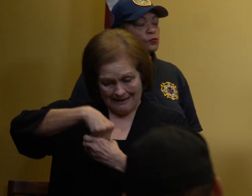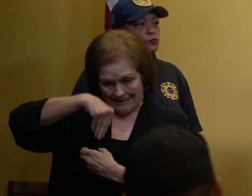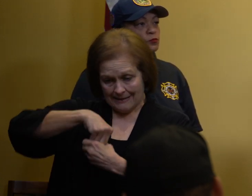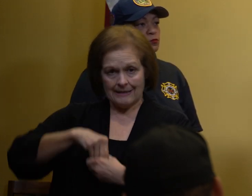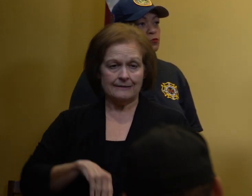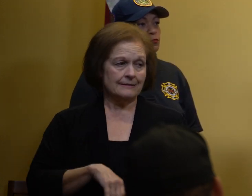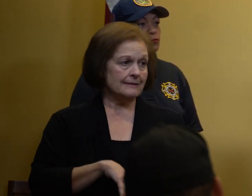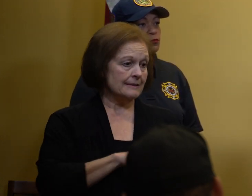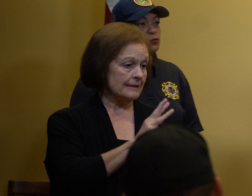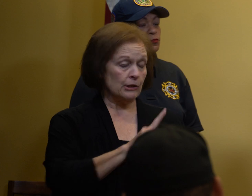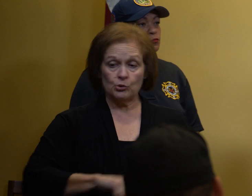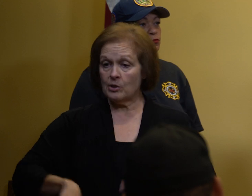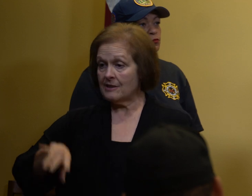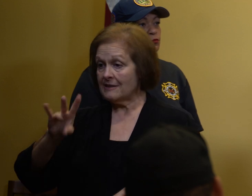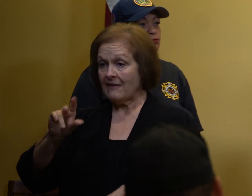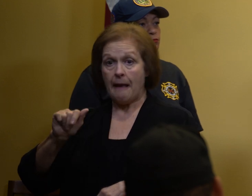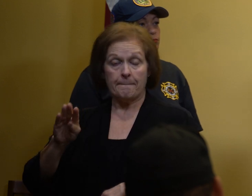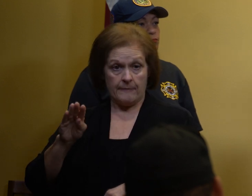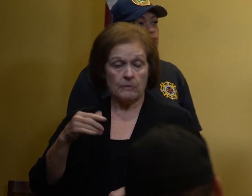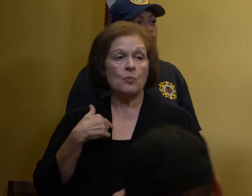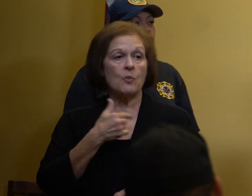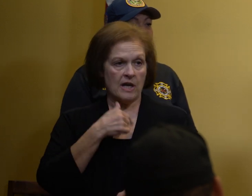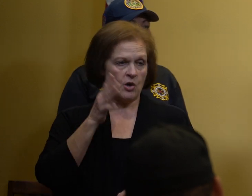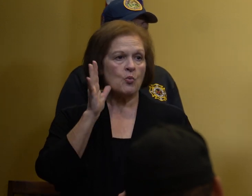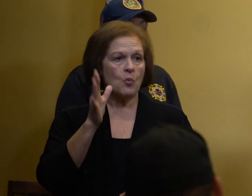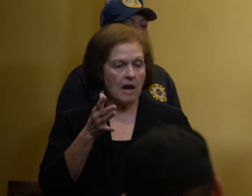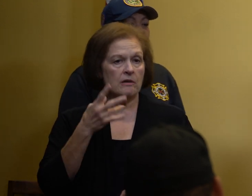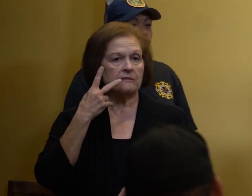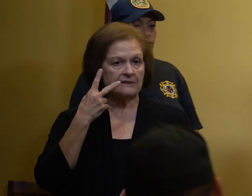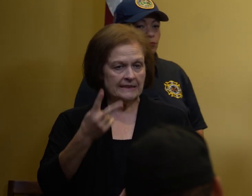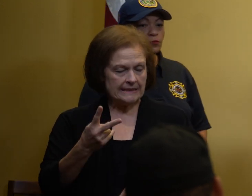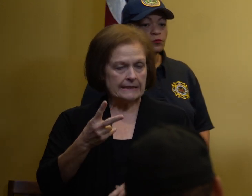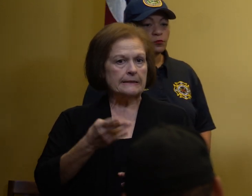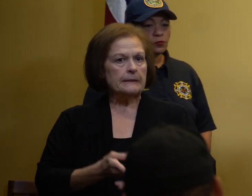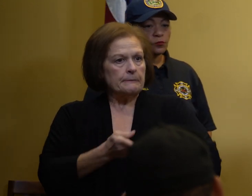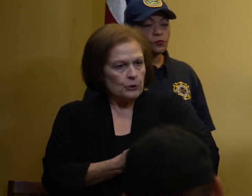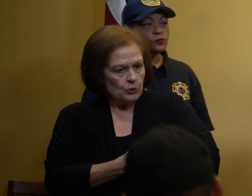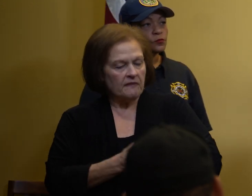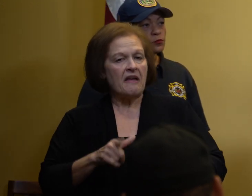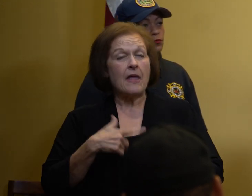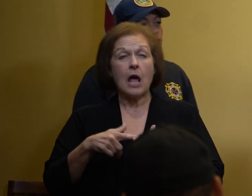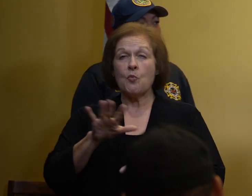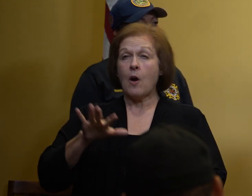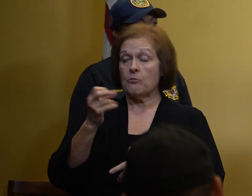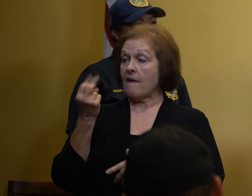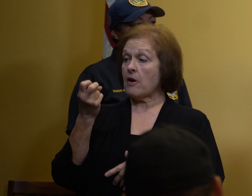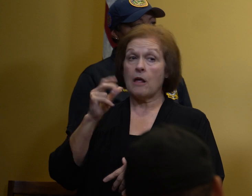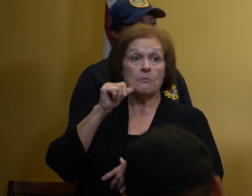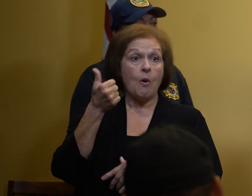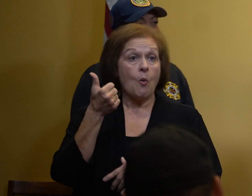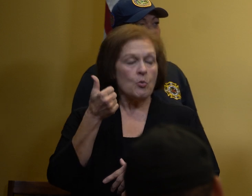about 6 to 7 a.m. We'll start to see some gradual improvement. And then around noon tomorrow, you're going to see dramatic